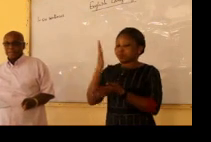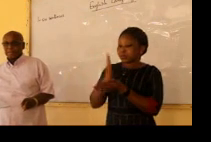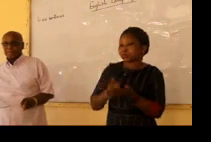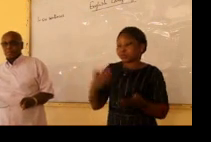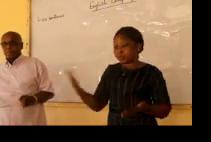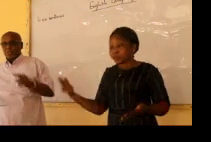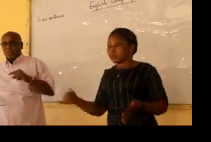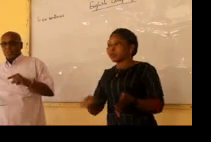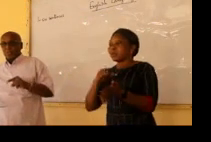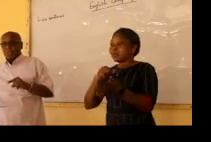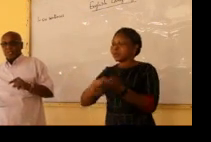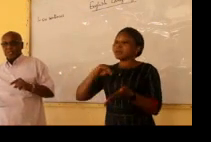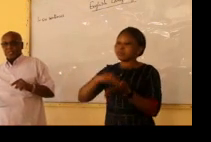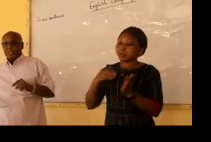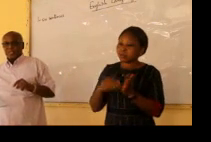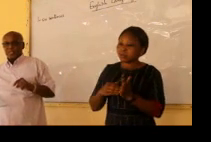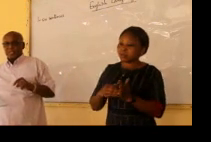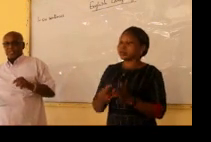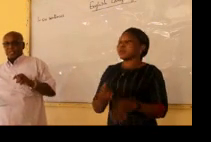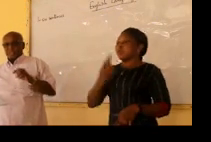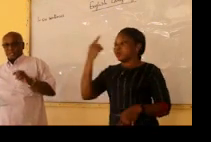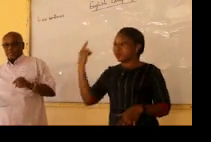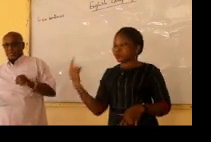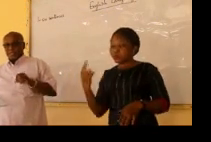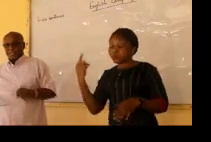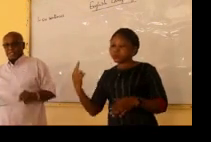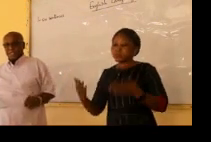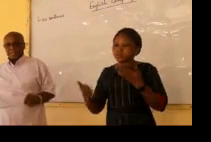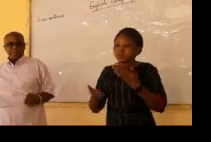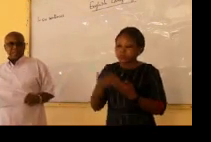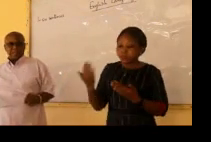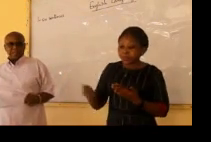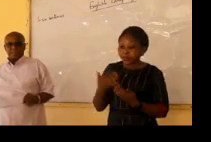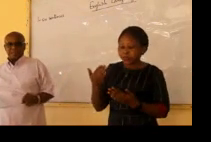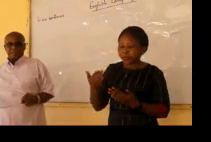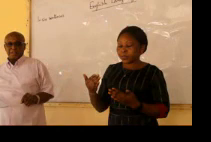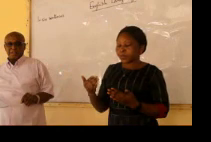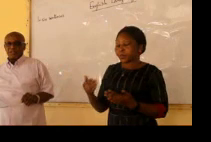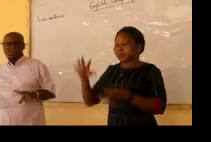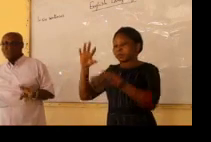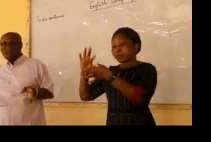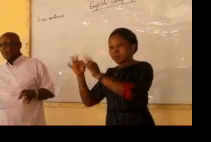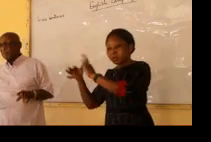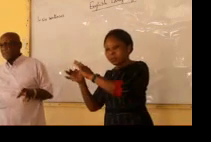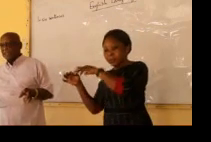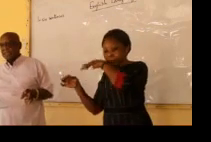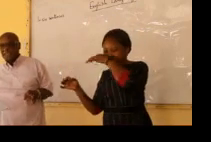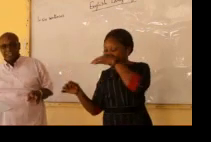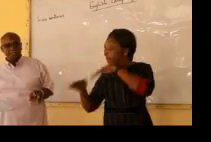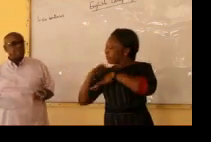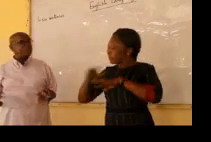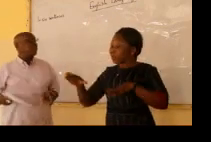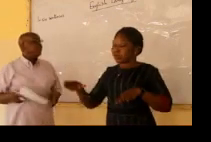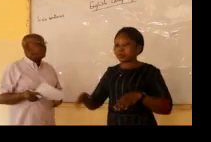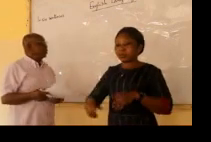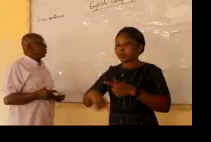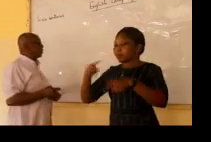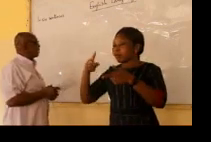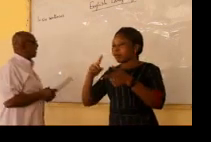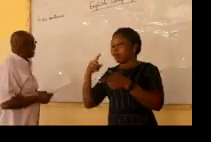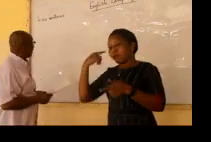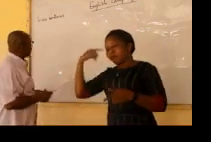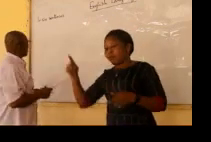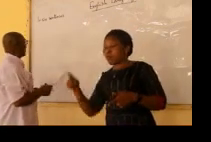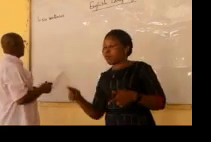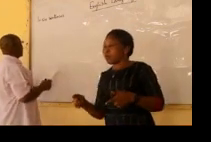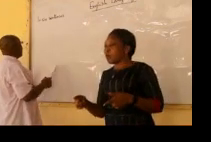means use simple sentence. Don't go for complex sentence. Use